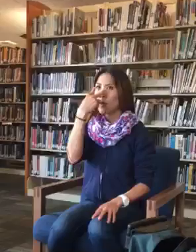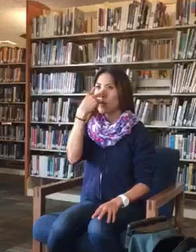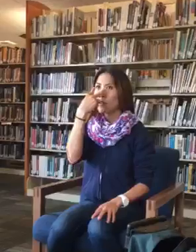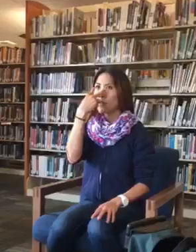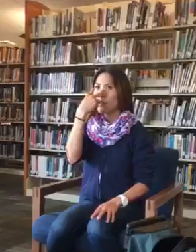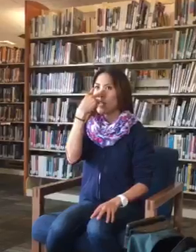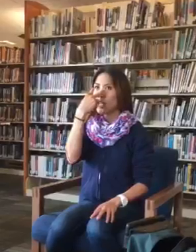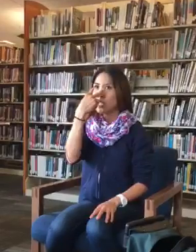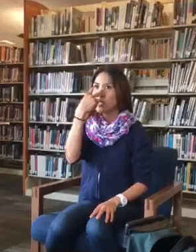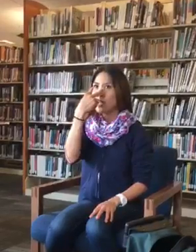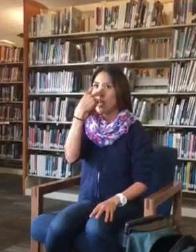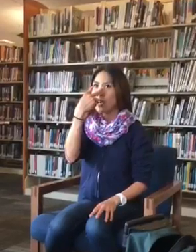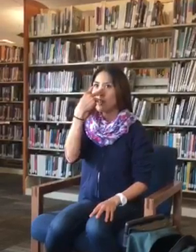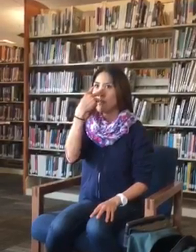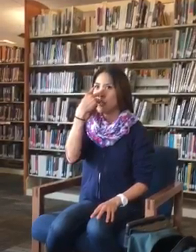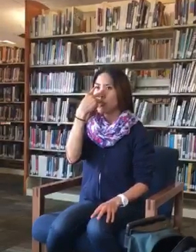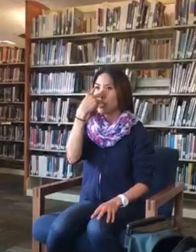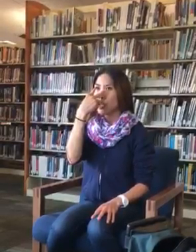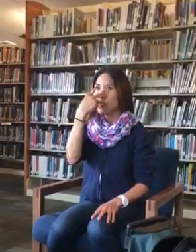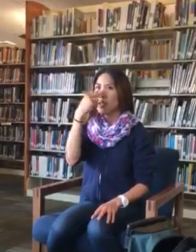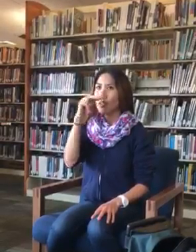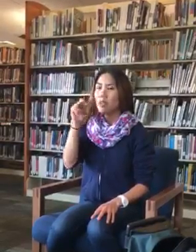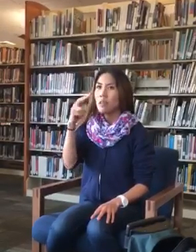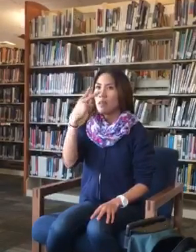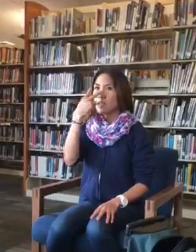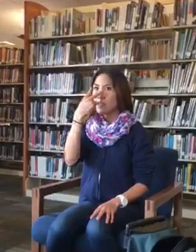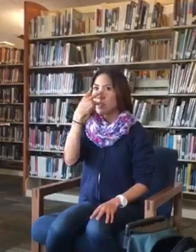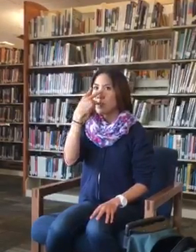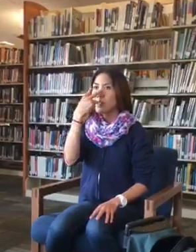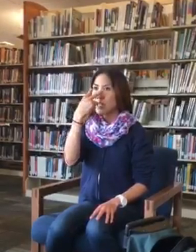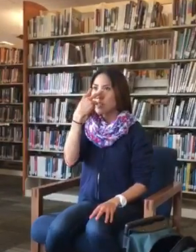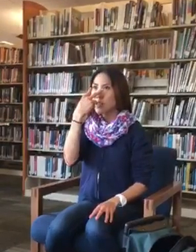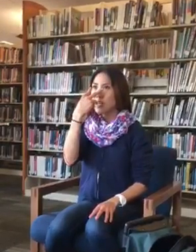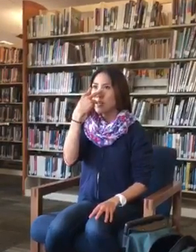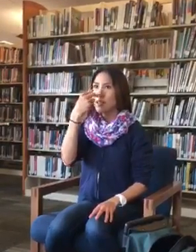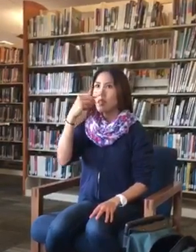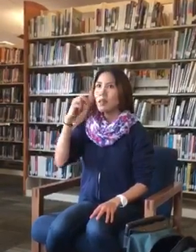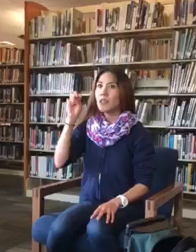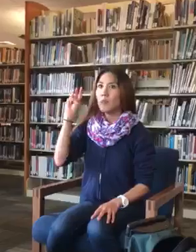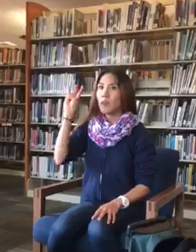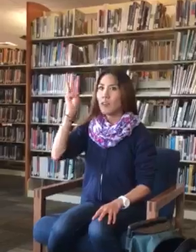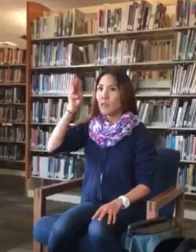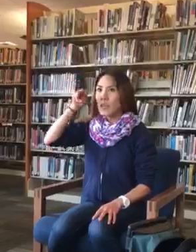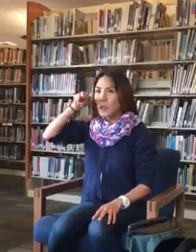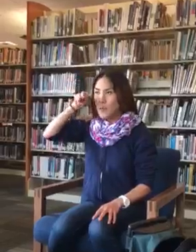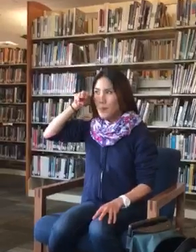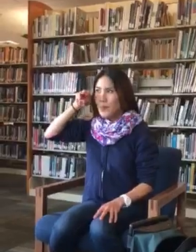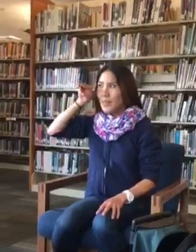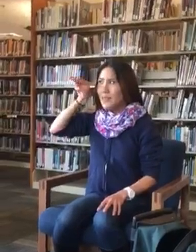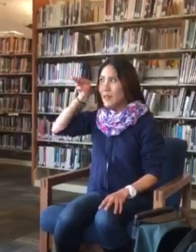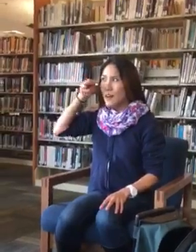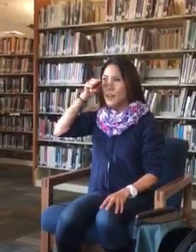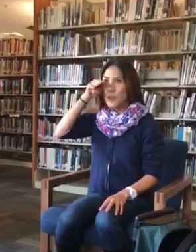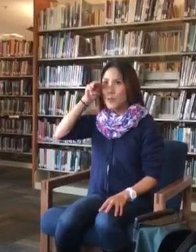for vision and visual acuity, so a sensory. Number 3 is ocular